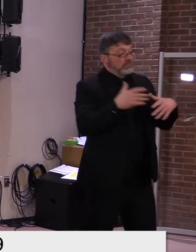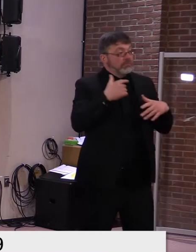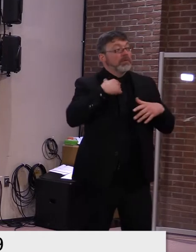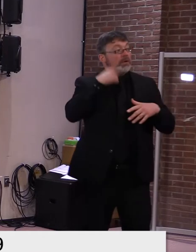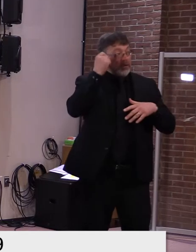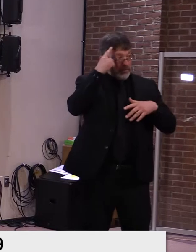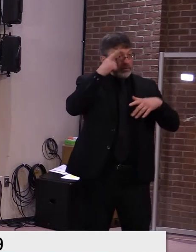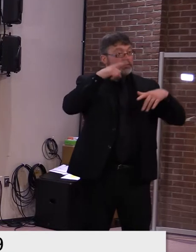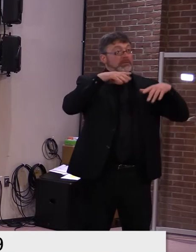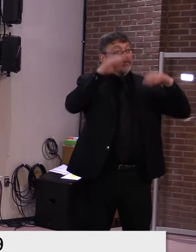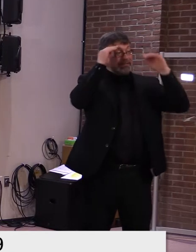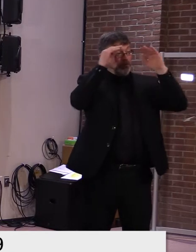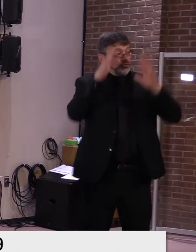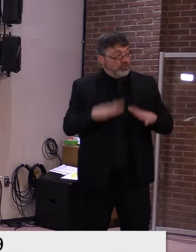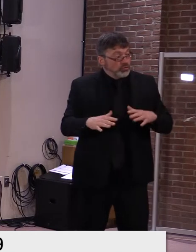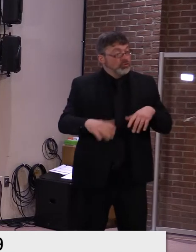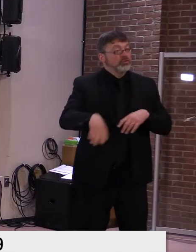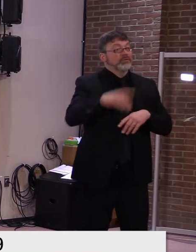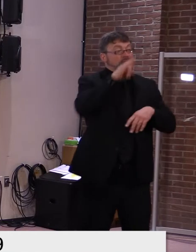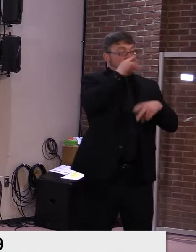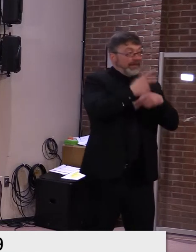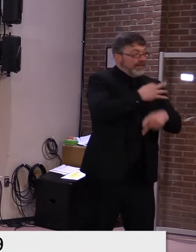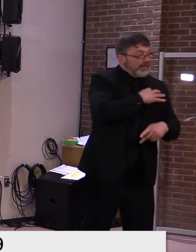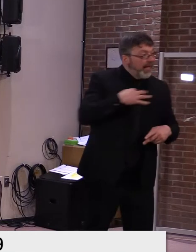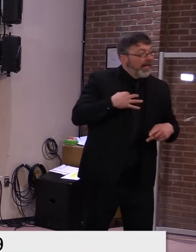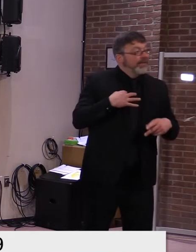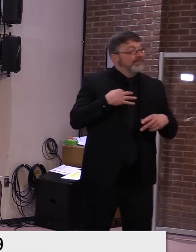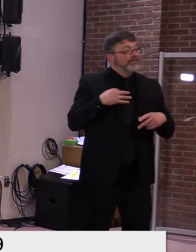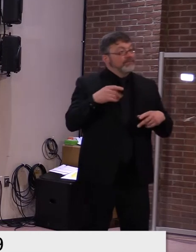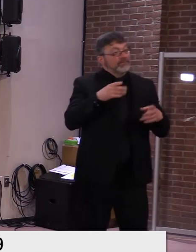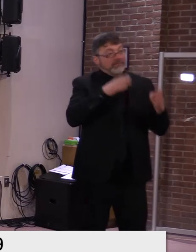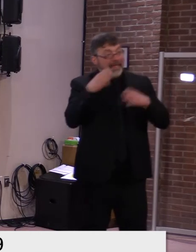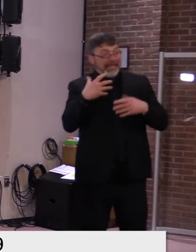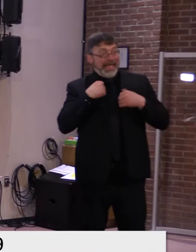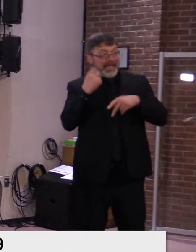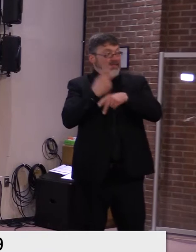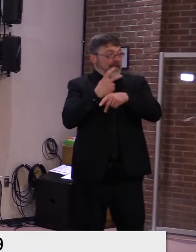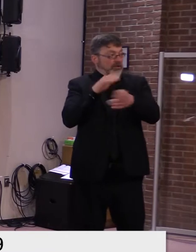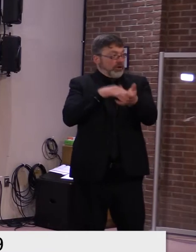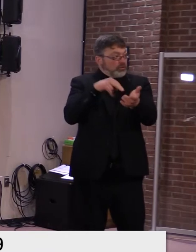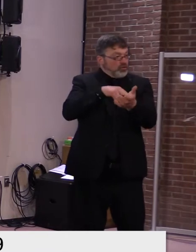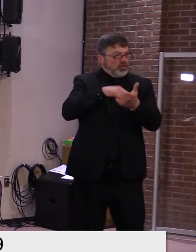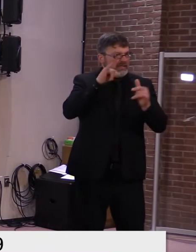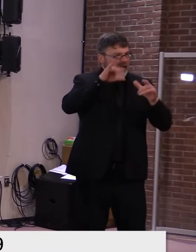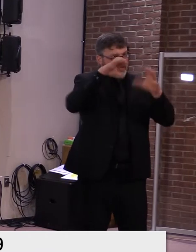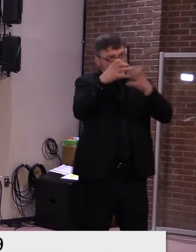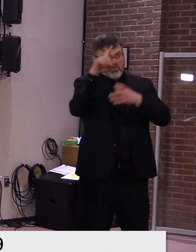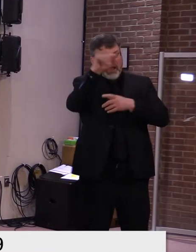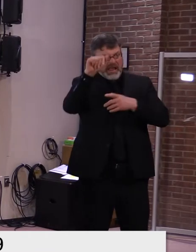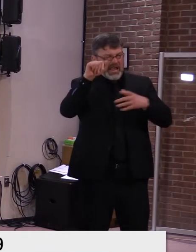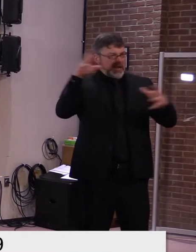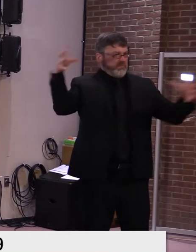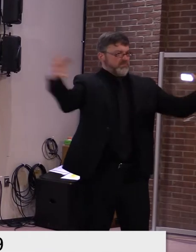providers, and healthcare workers and others in 1A to make appointments at